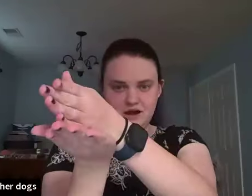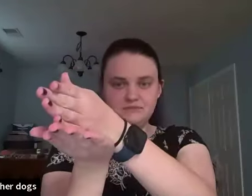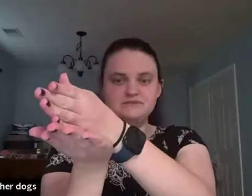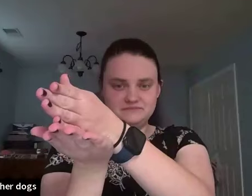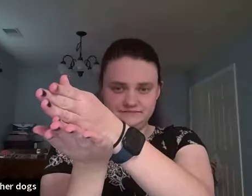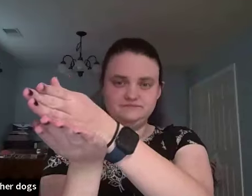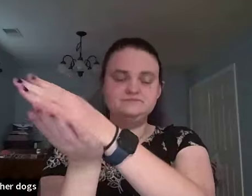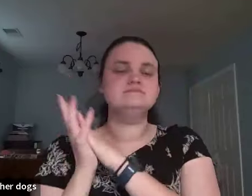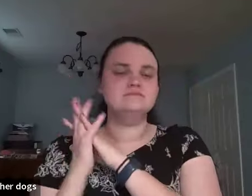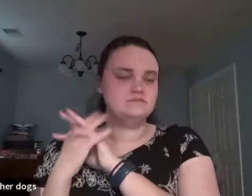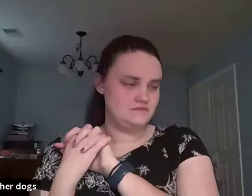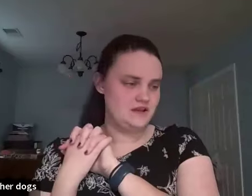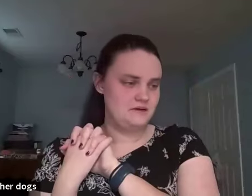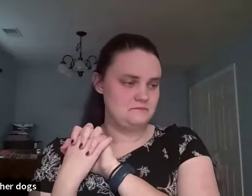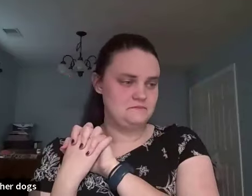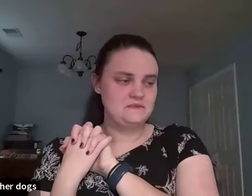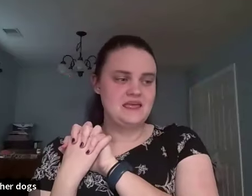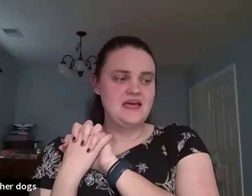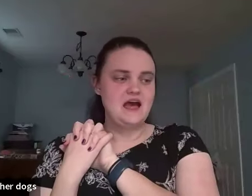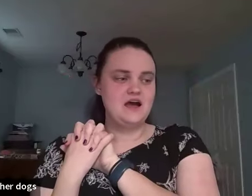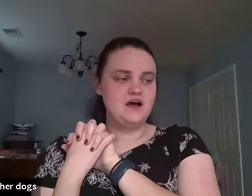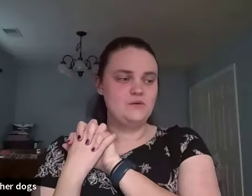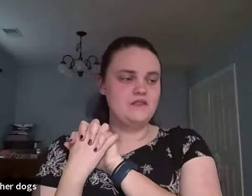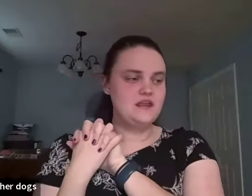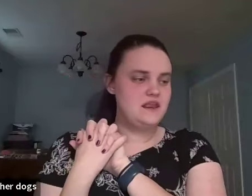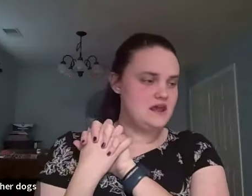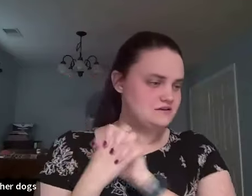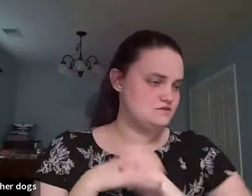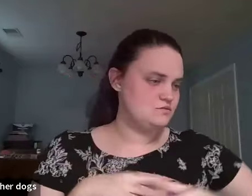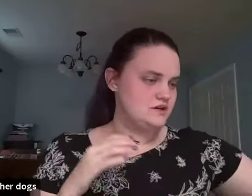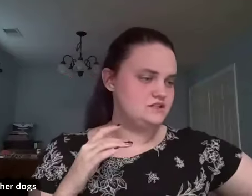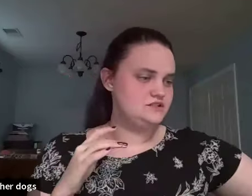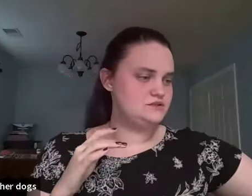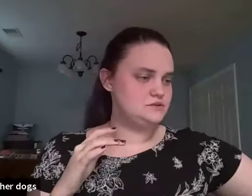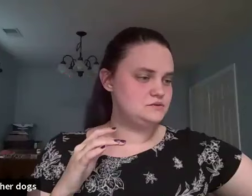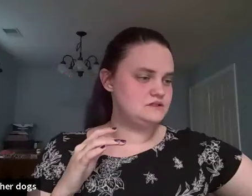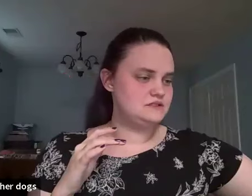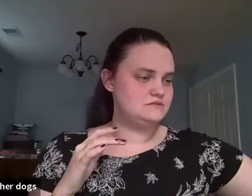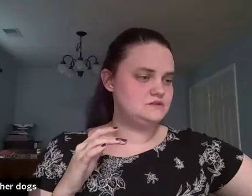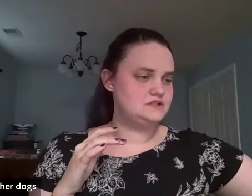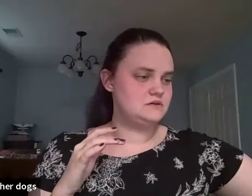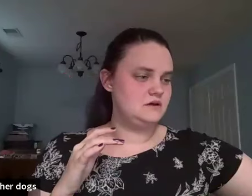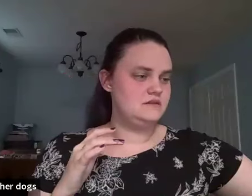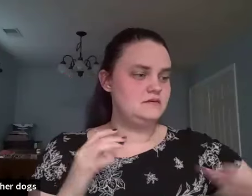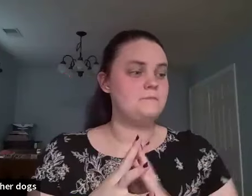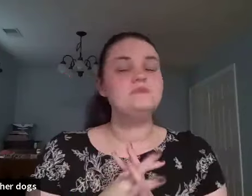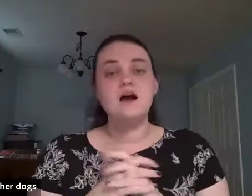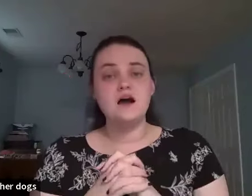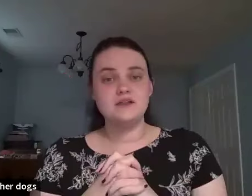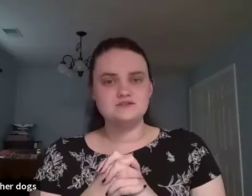stop. Okay. The next one we're gonna do, let's see, we'll just go on. There we go. The next